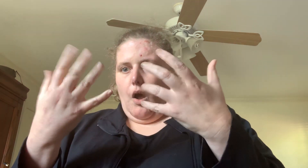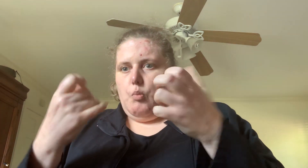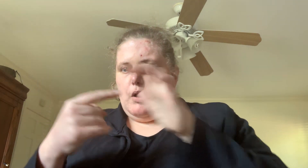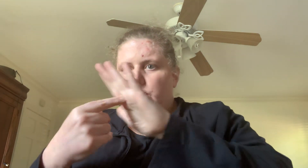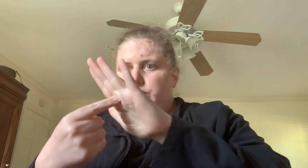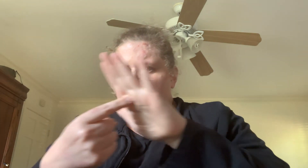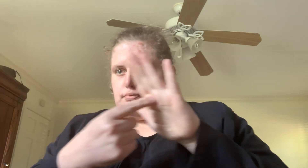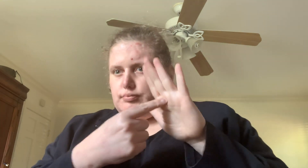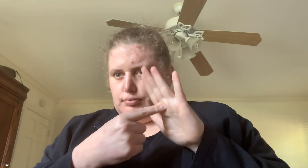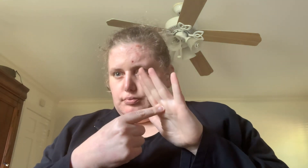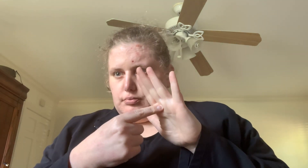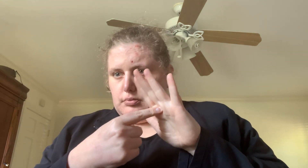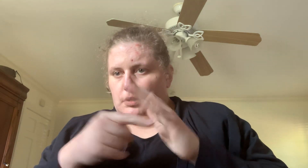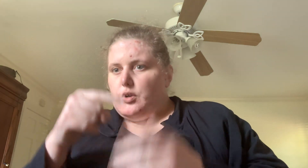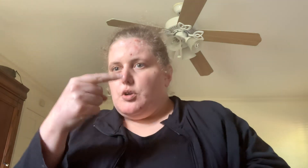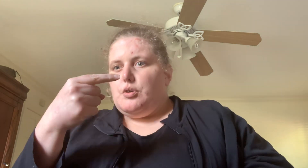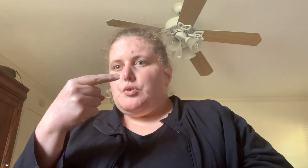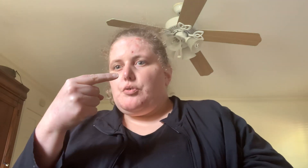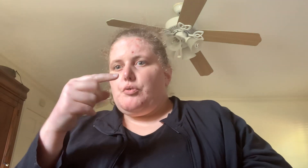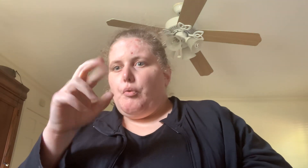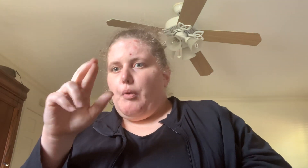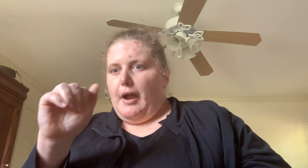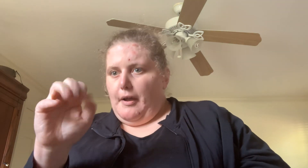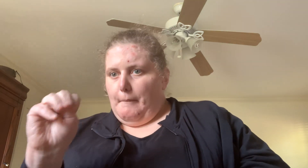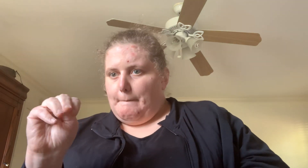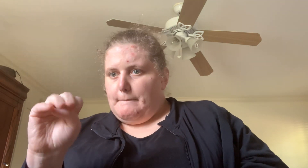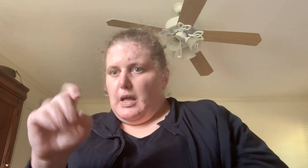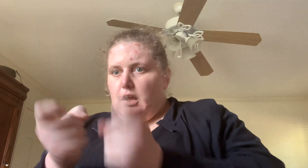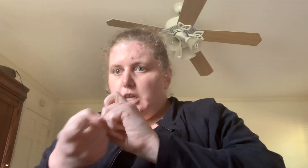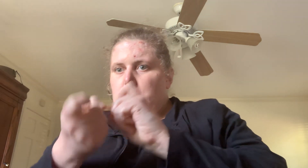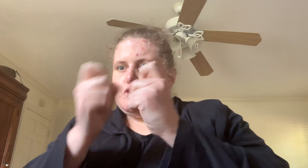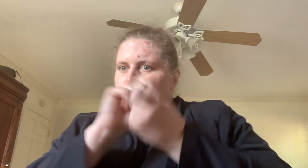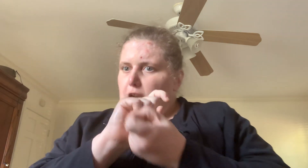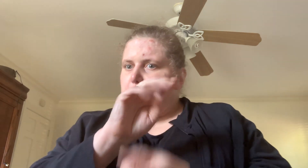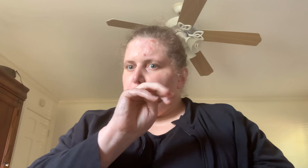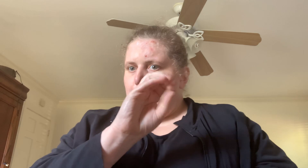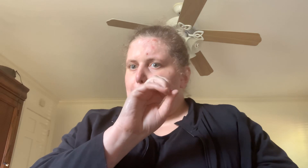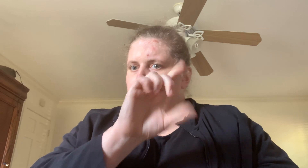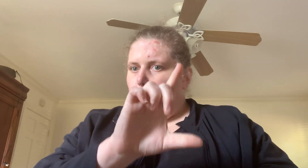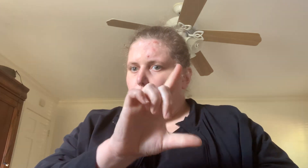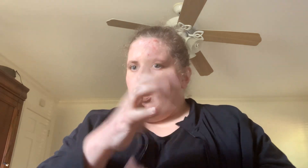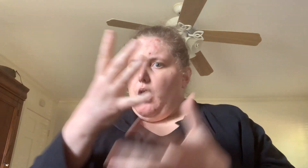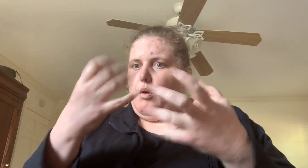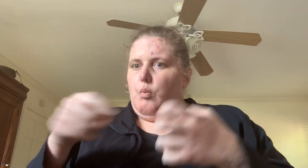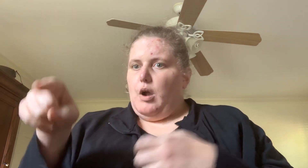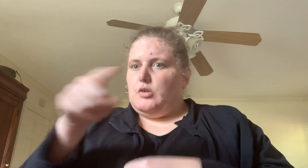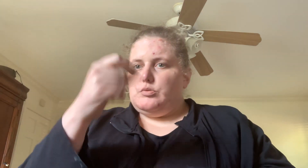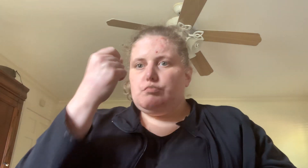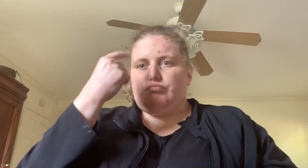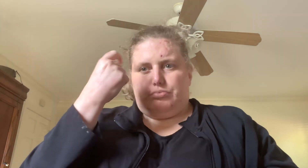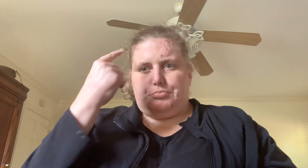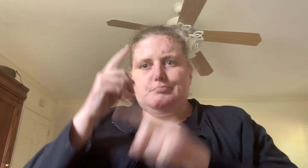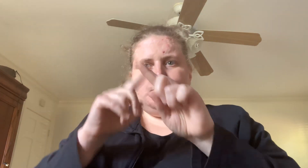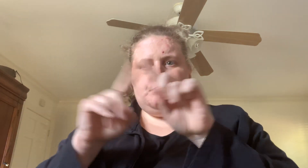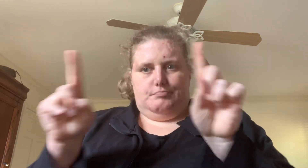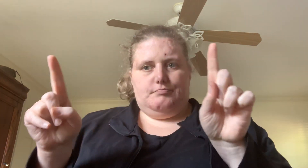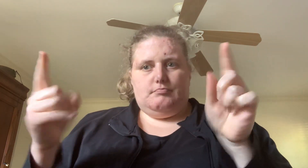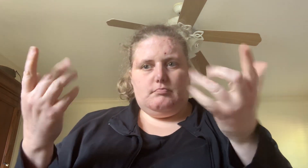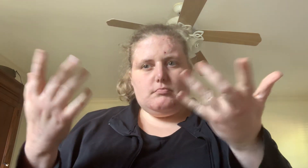flip it back and we go from grams to moles, because I want to make sure you understand the difference between the two. And clearly I keep doing that.